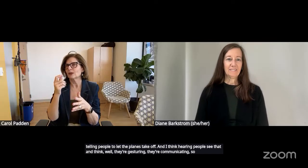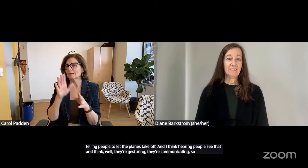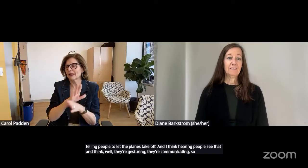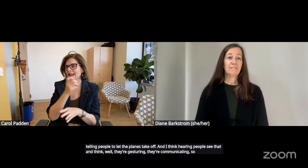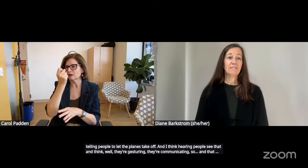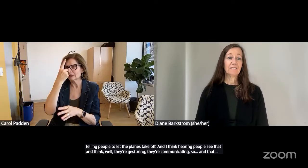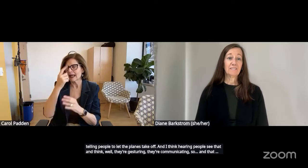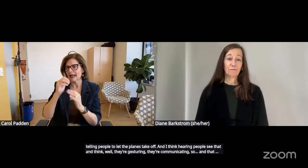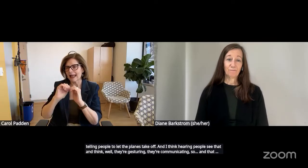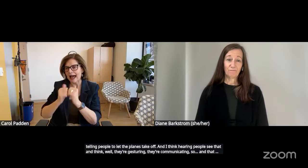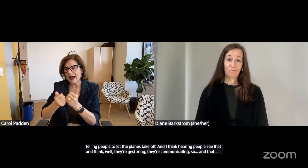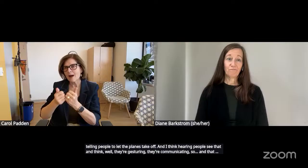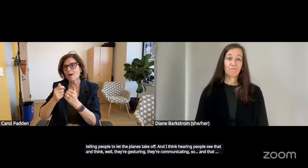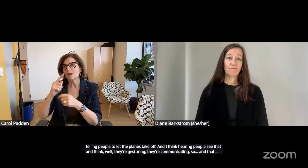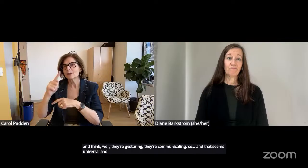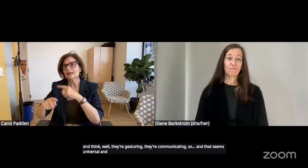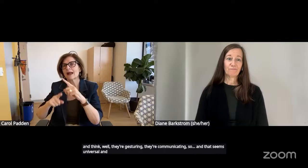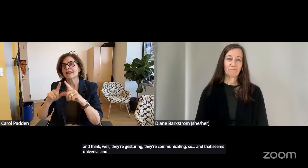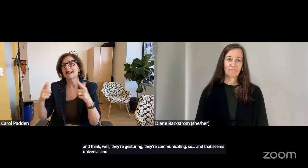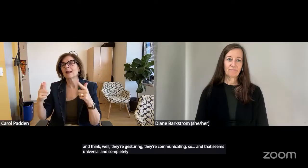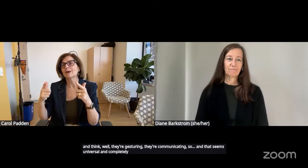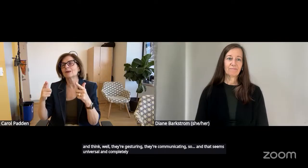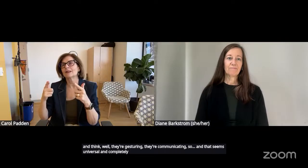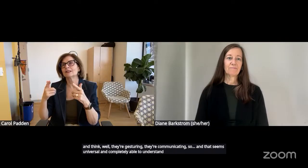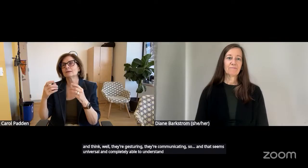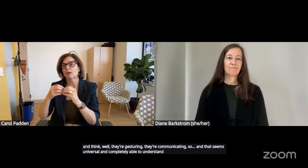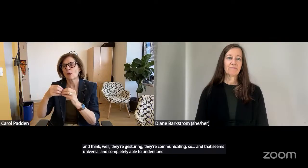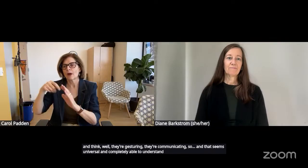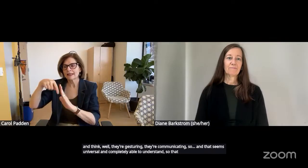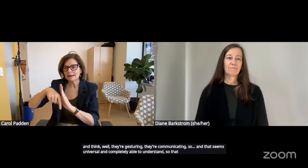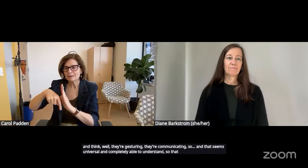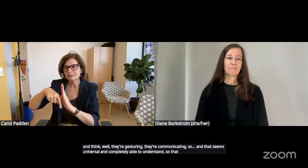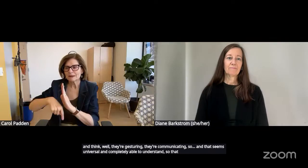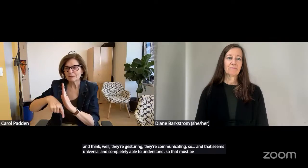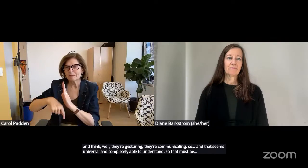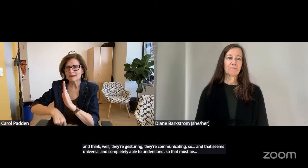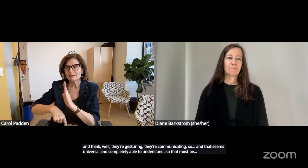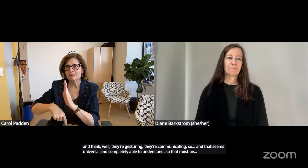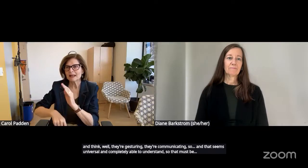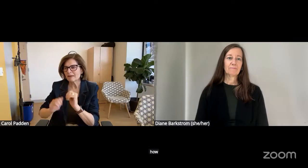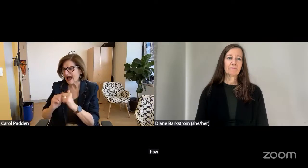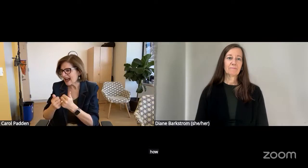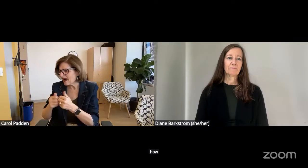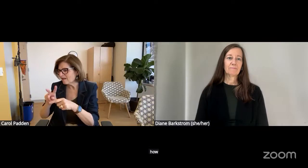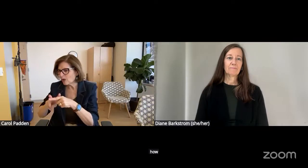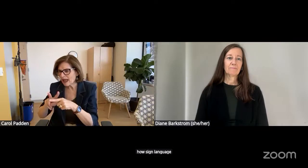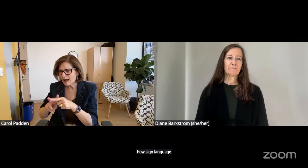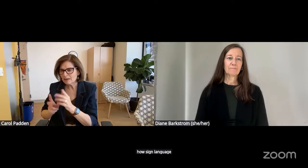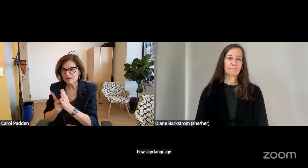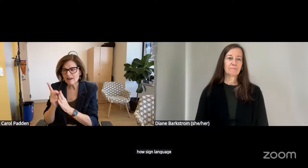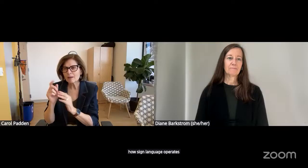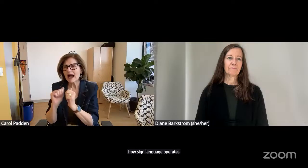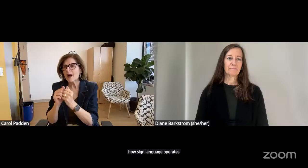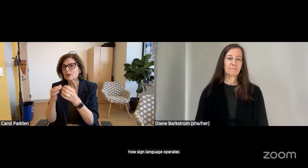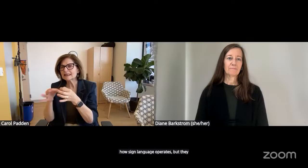seems universal and completely able to understand. So that must be how sign language operates. But they don't understand